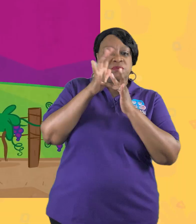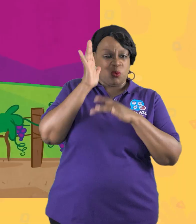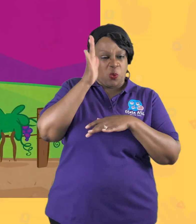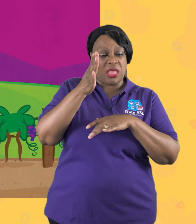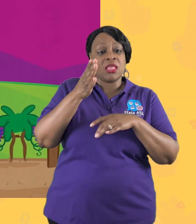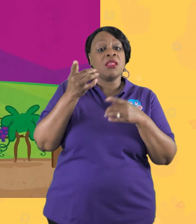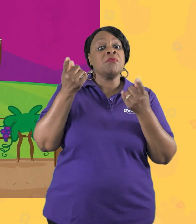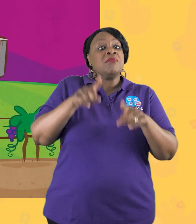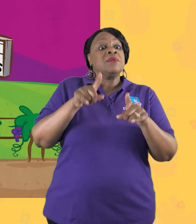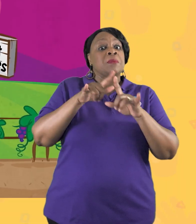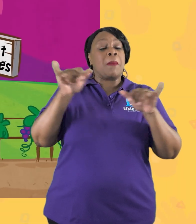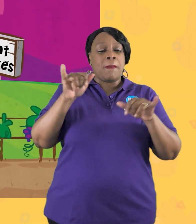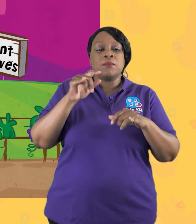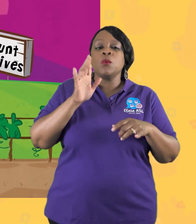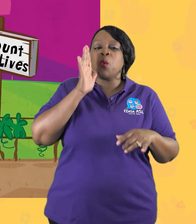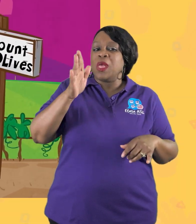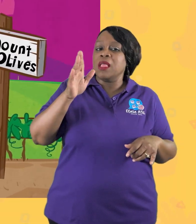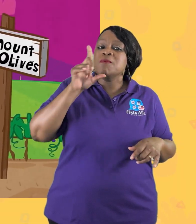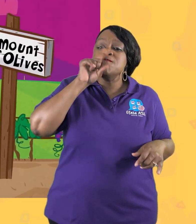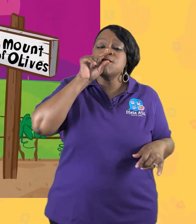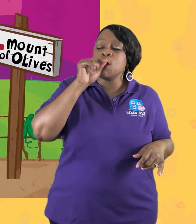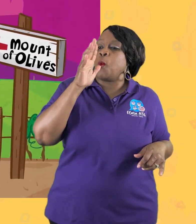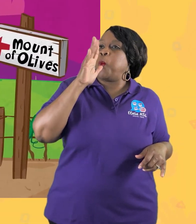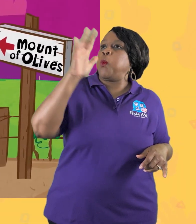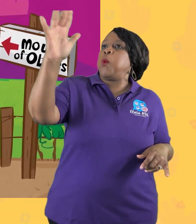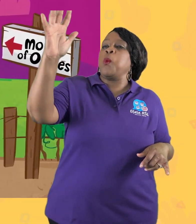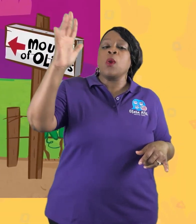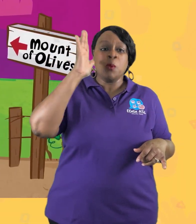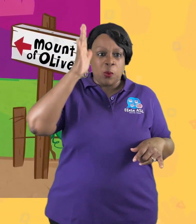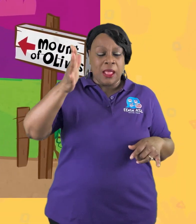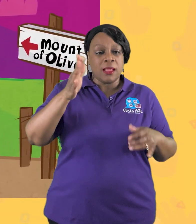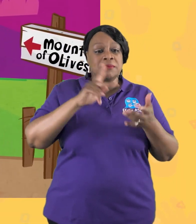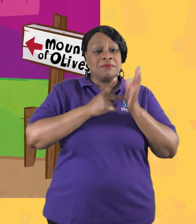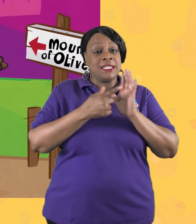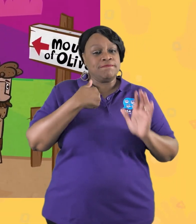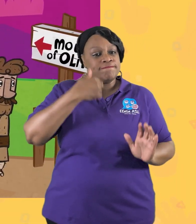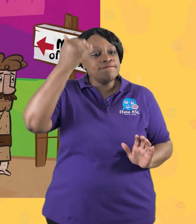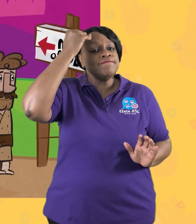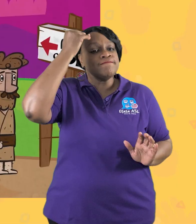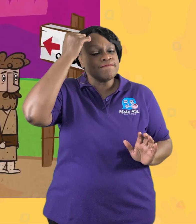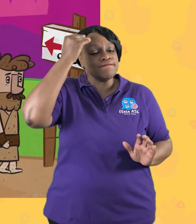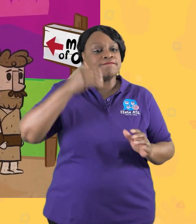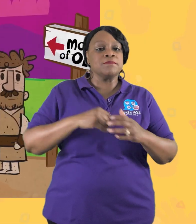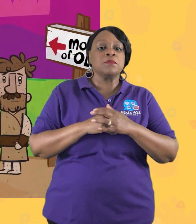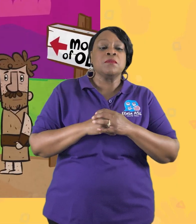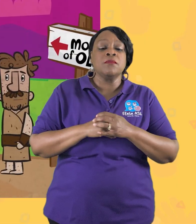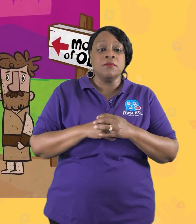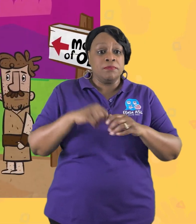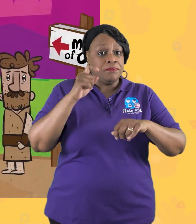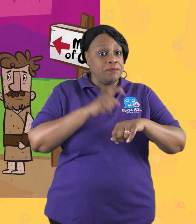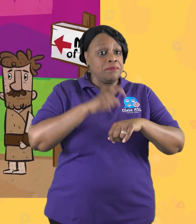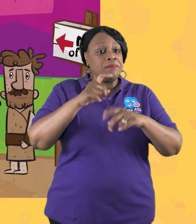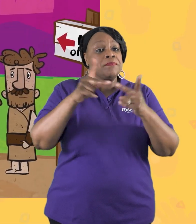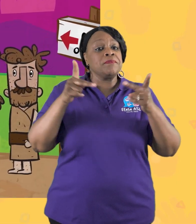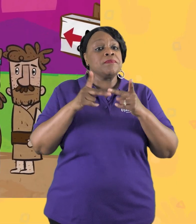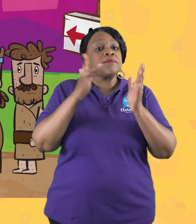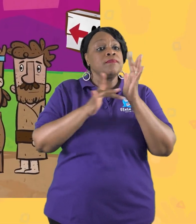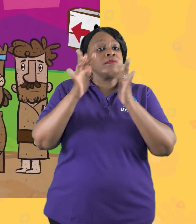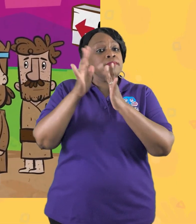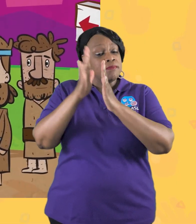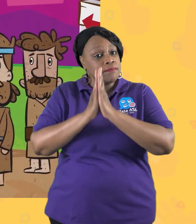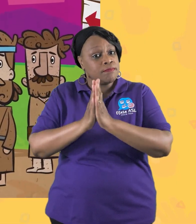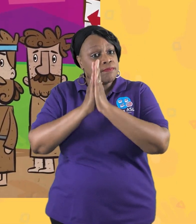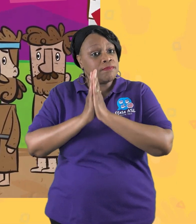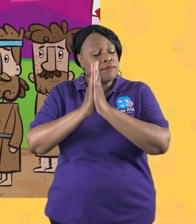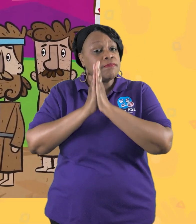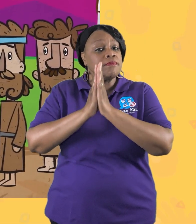Then Jesus and his disciples went to the Mount of Olives so Jesus could pray. Along the way, Jesus told his followers